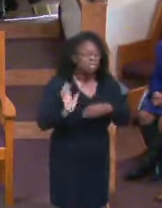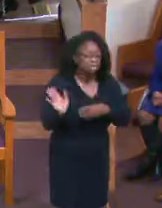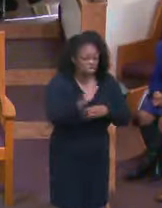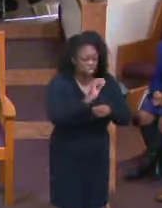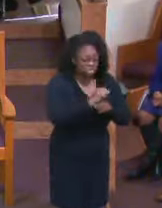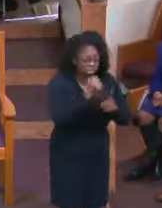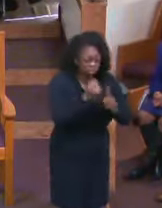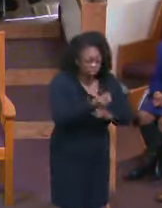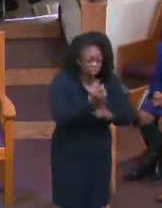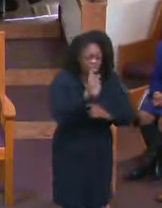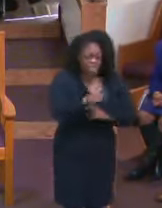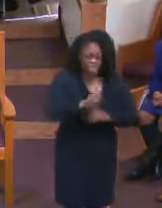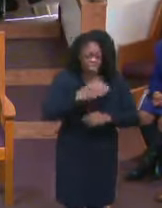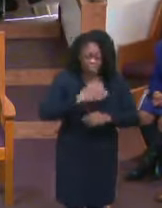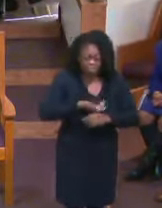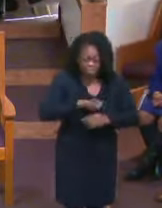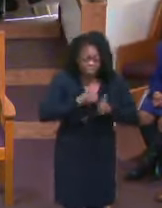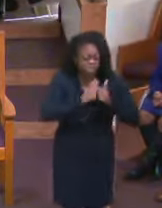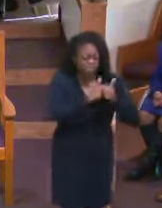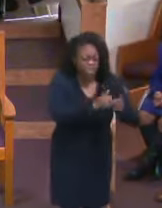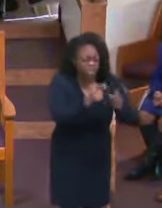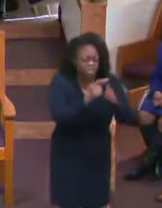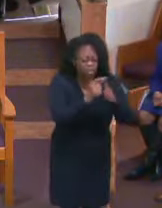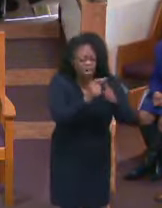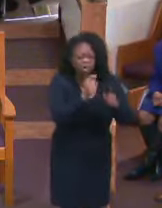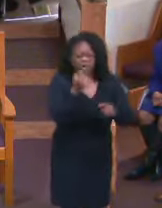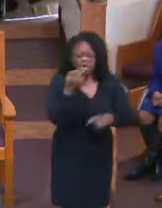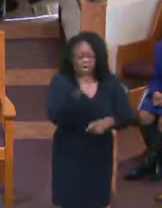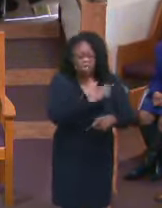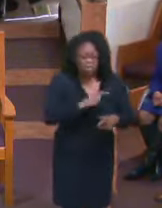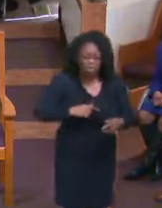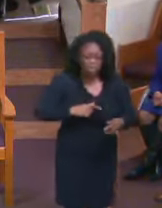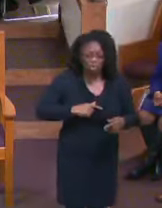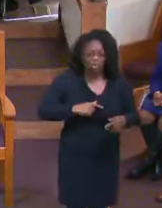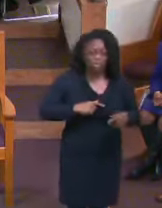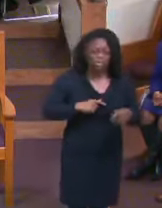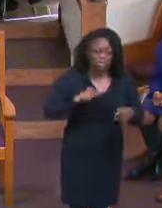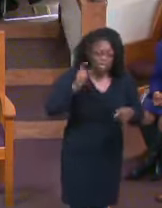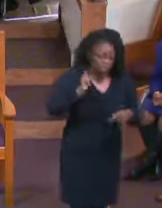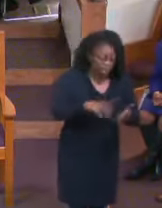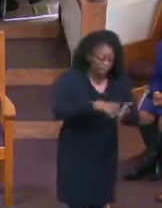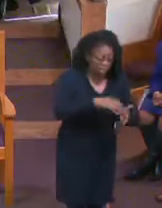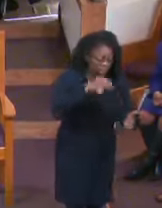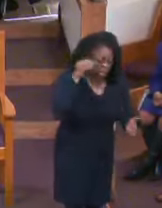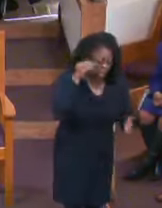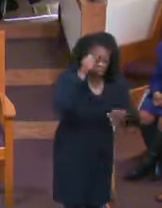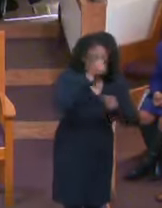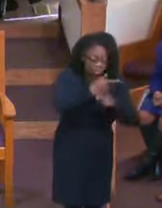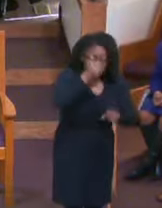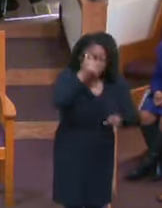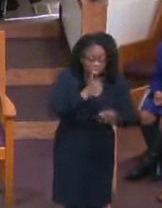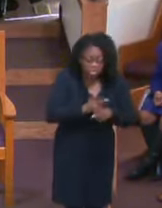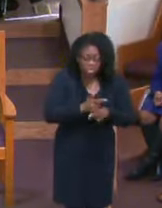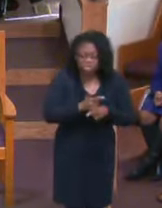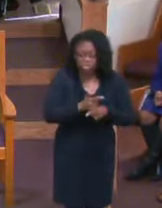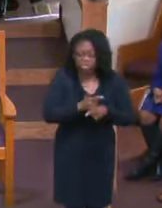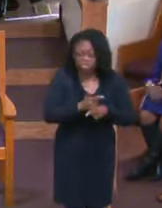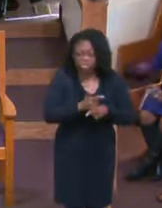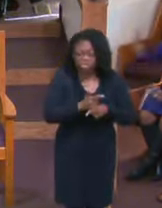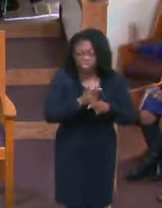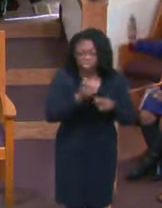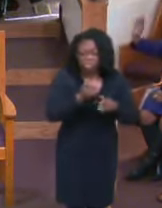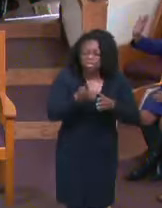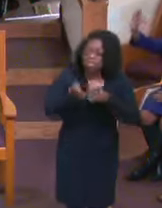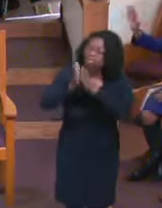willing to follow the word of the Lord. But then ultimately you got to learn, my brothers and sisters, to take it to the